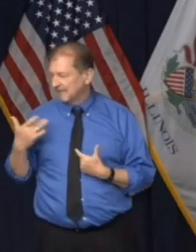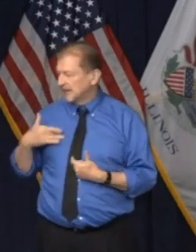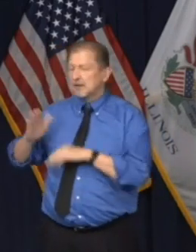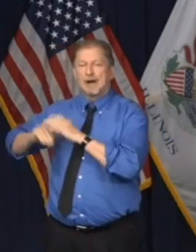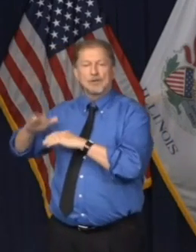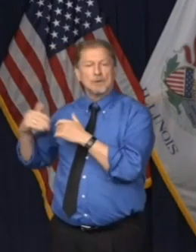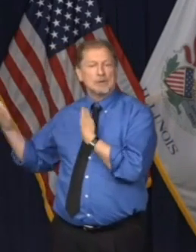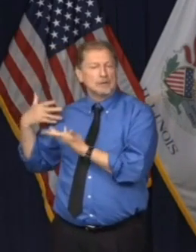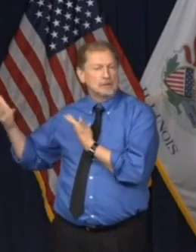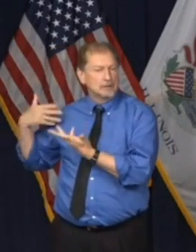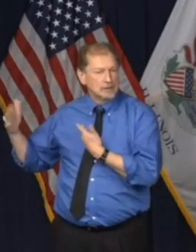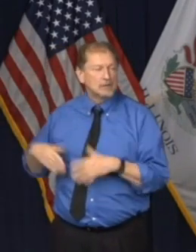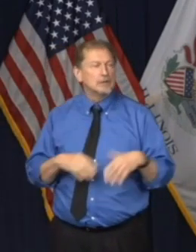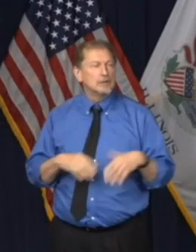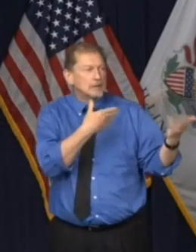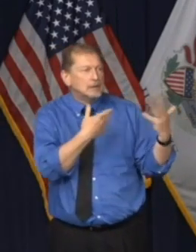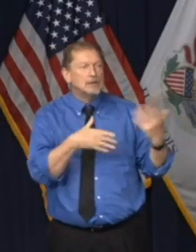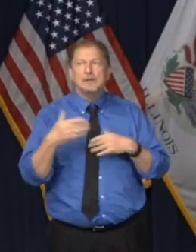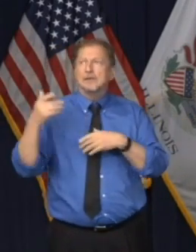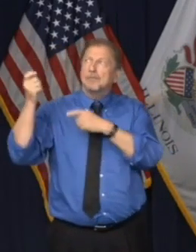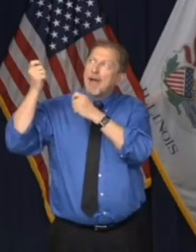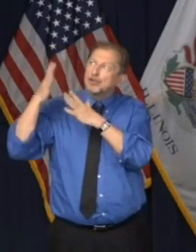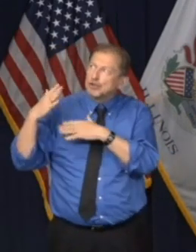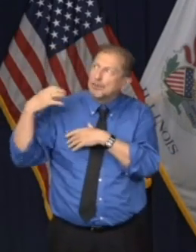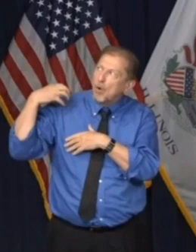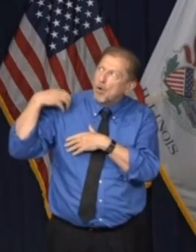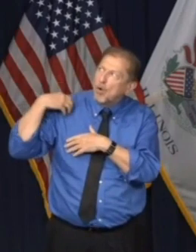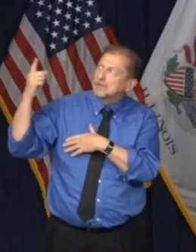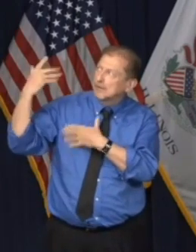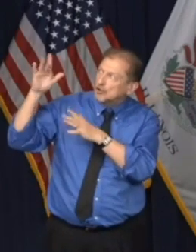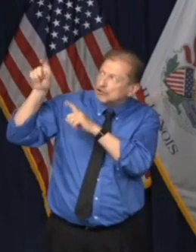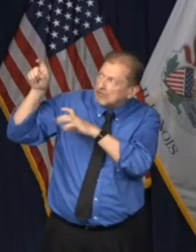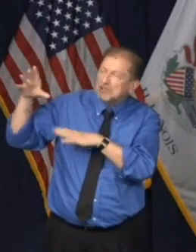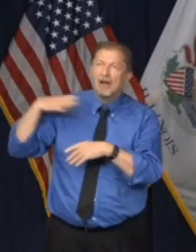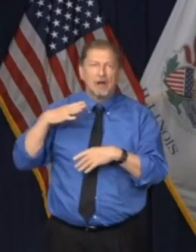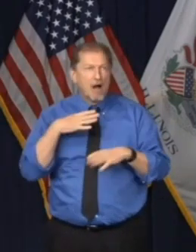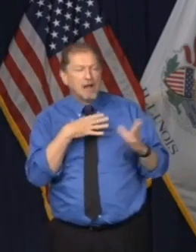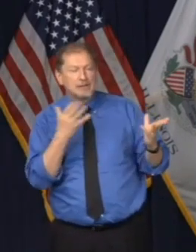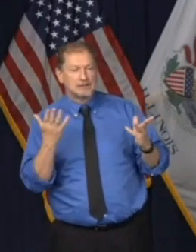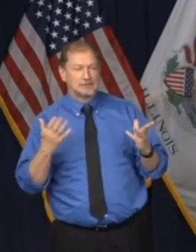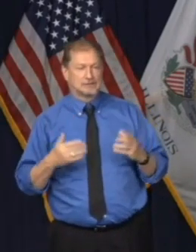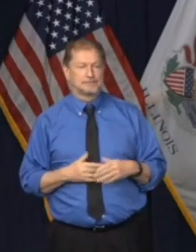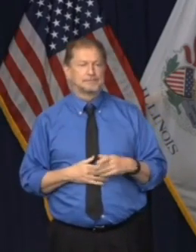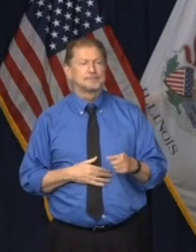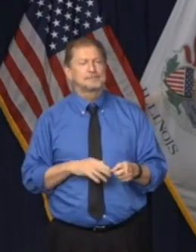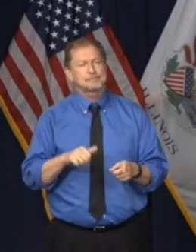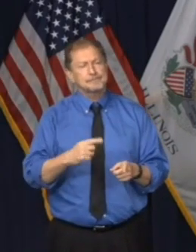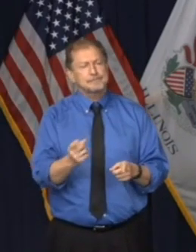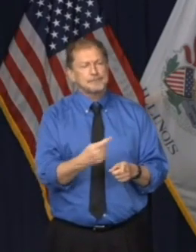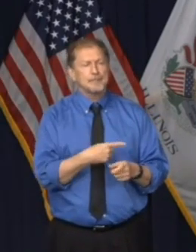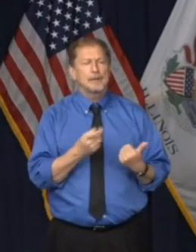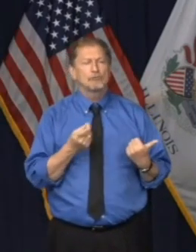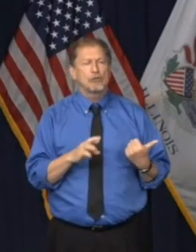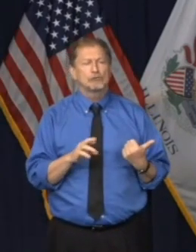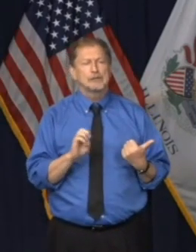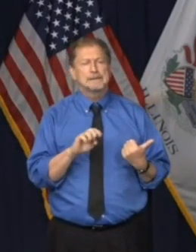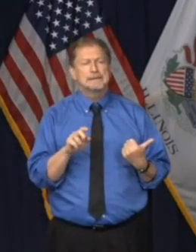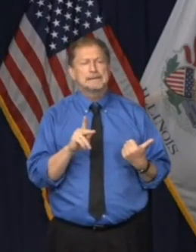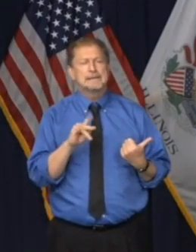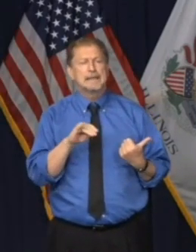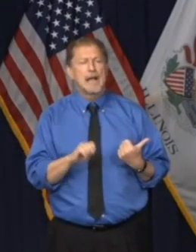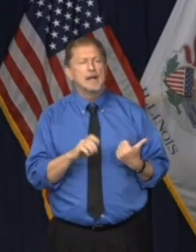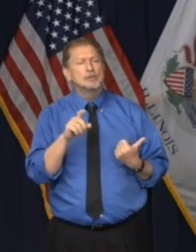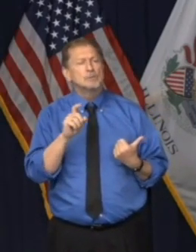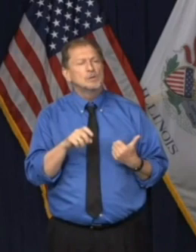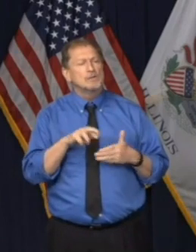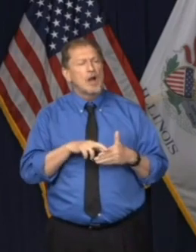and managers and people who work there, not to mention the customers. This one from Univision for Dr. Ezike. Today we were supposed to get results